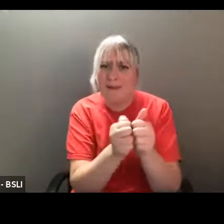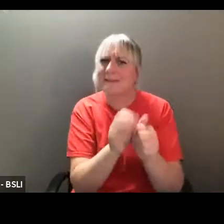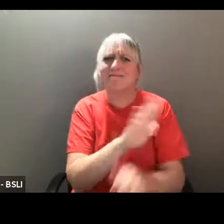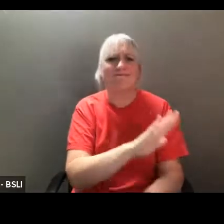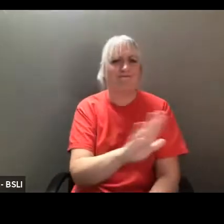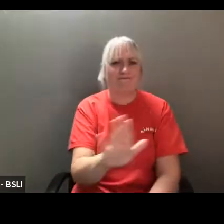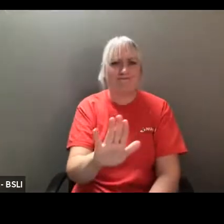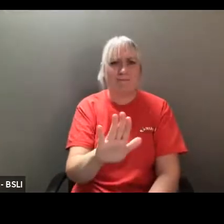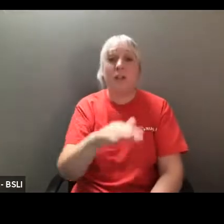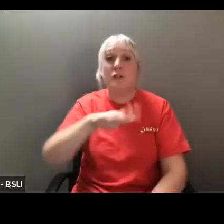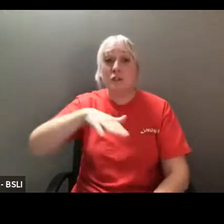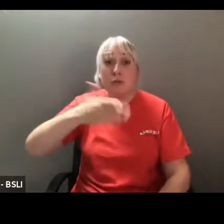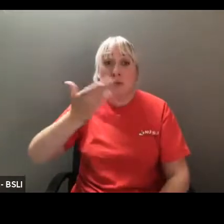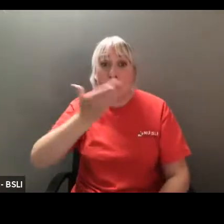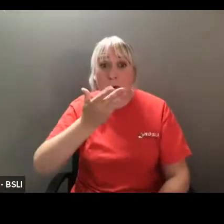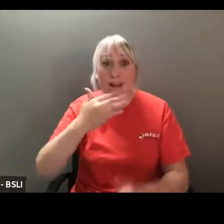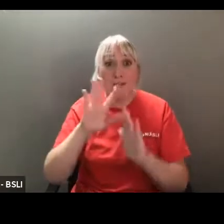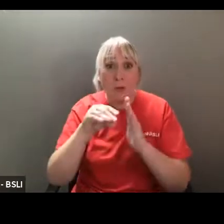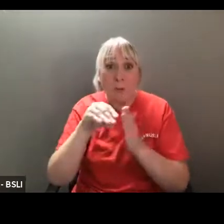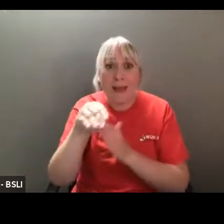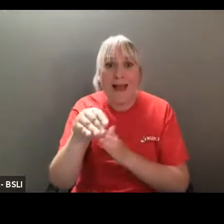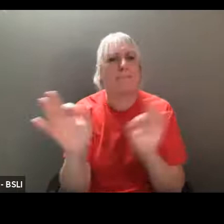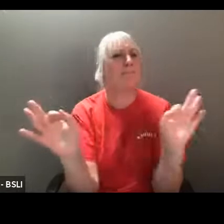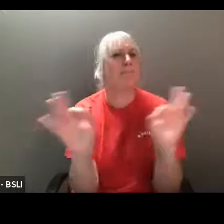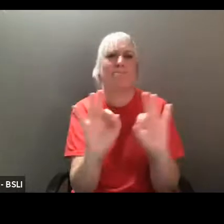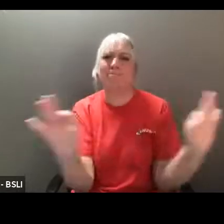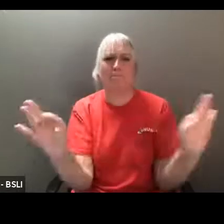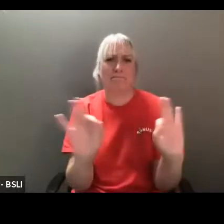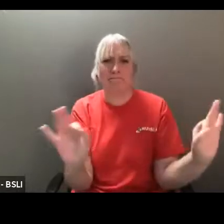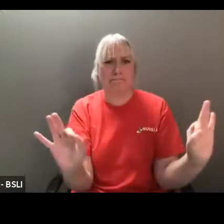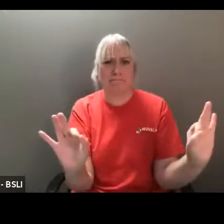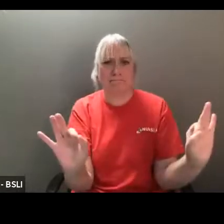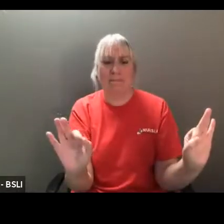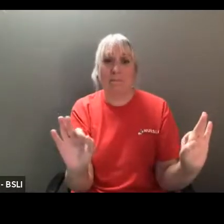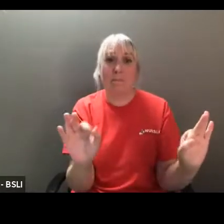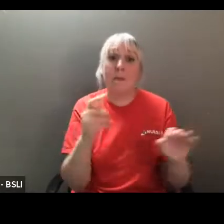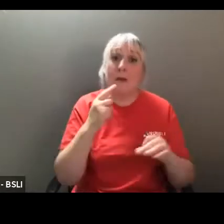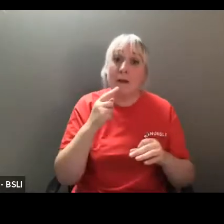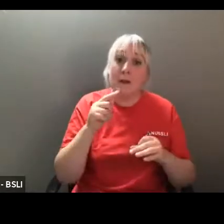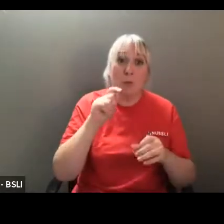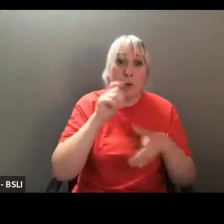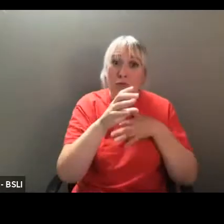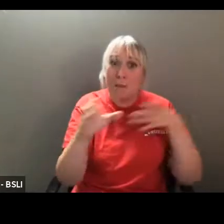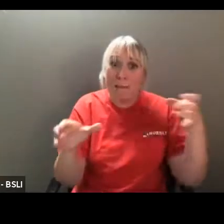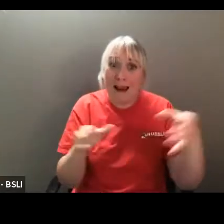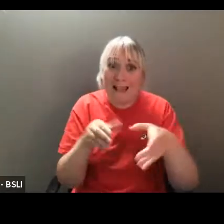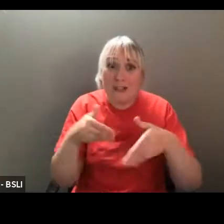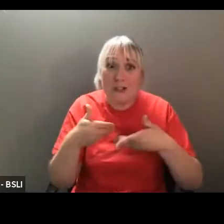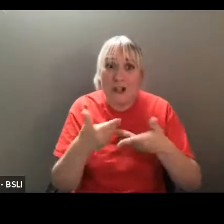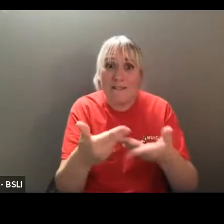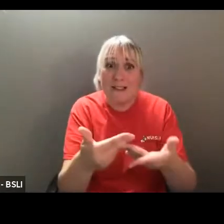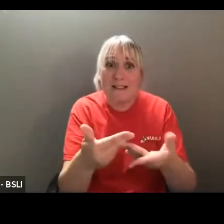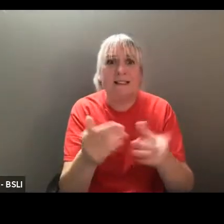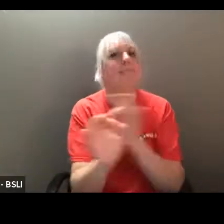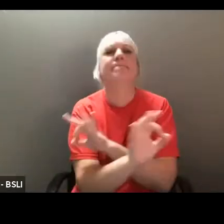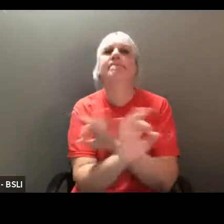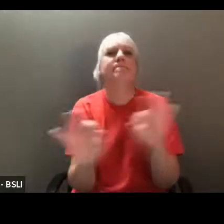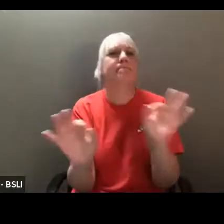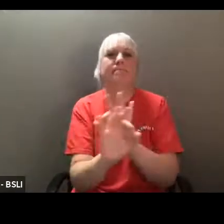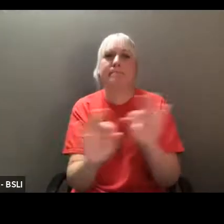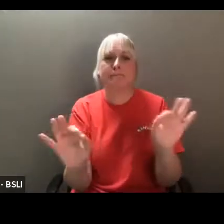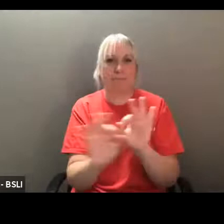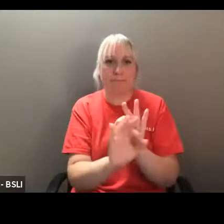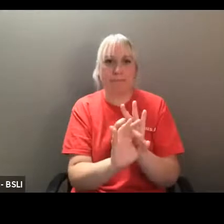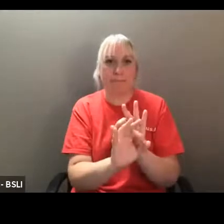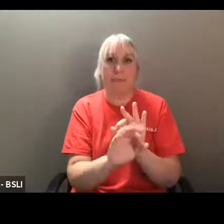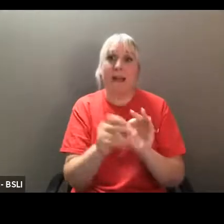schooling and the like. Further, allowances will not replace any necessary services which citizens may need with regards to